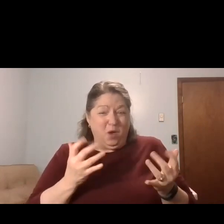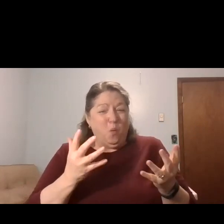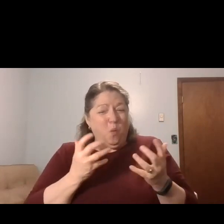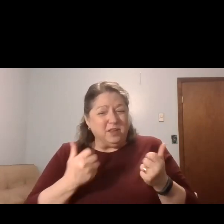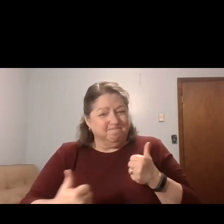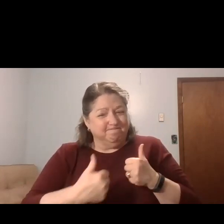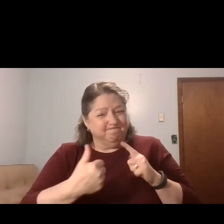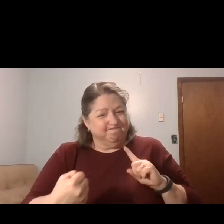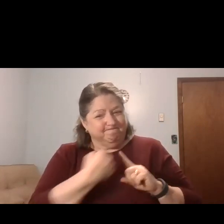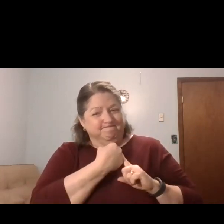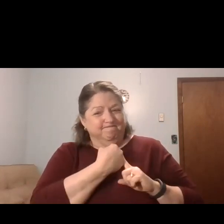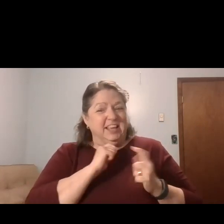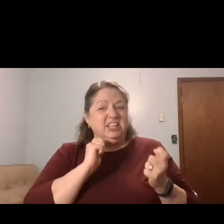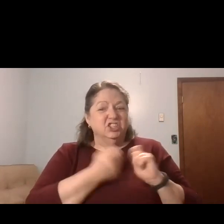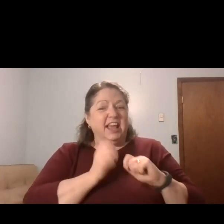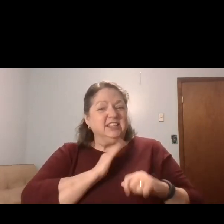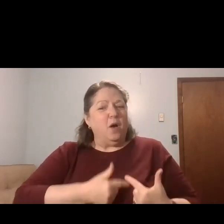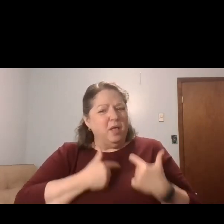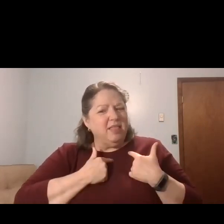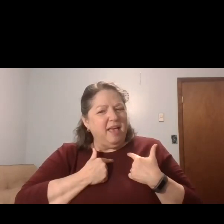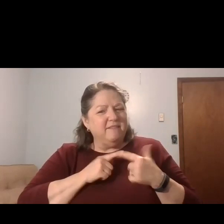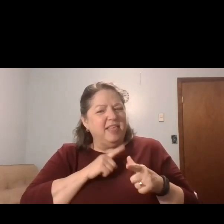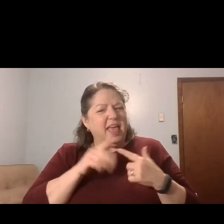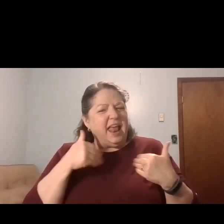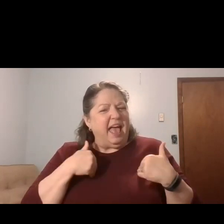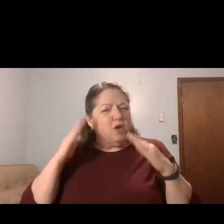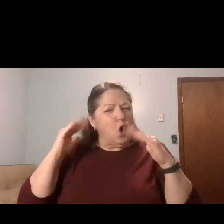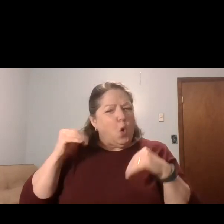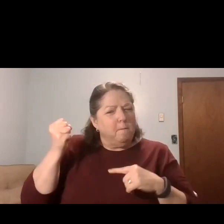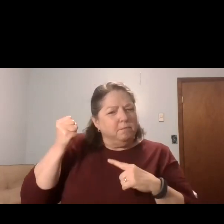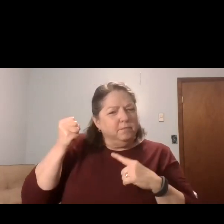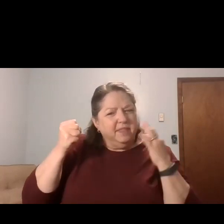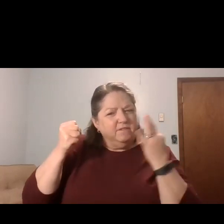that we can be assured of the hope that we can have in Jesus.